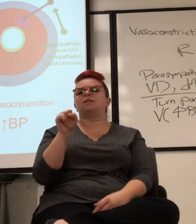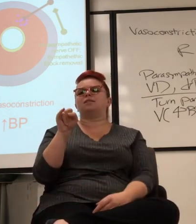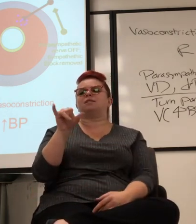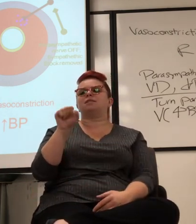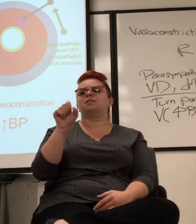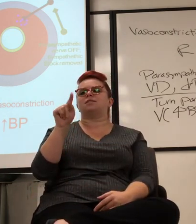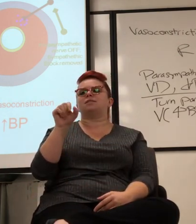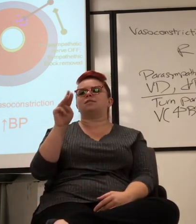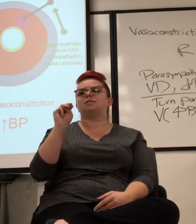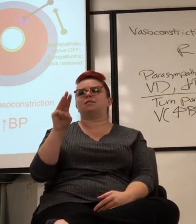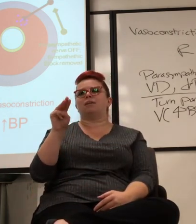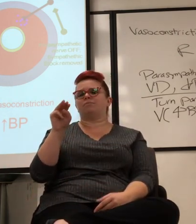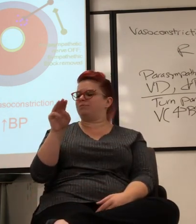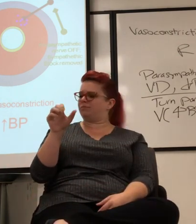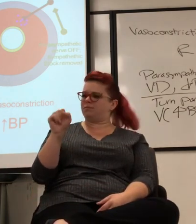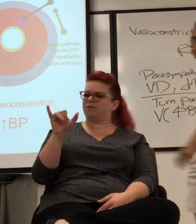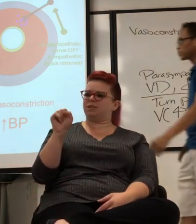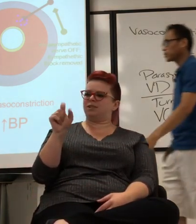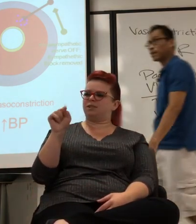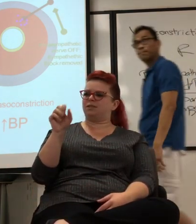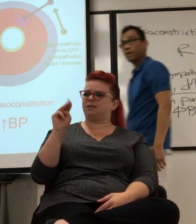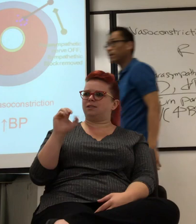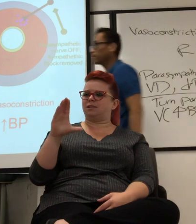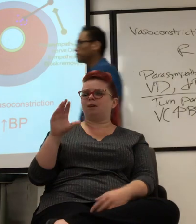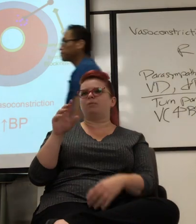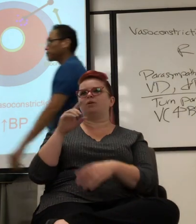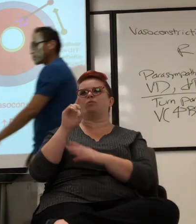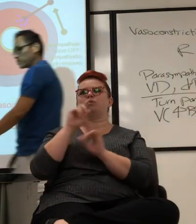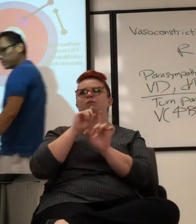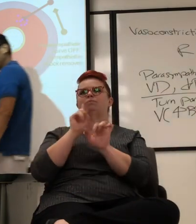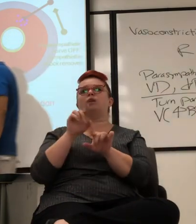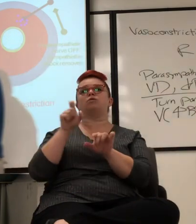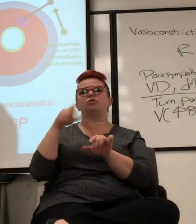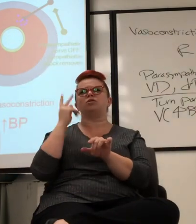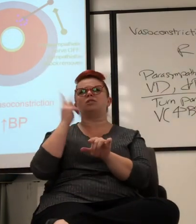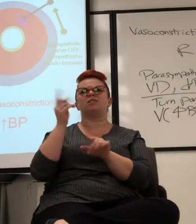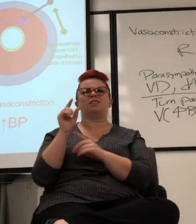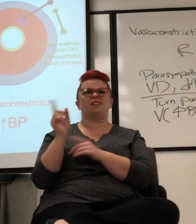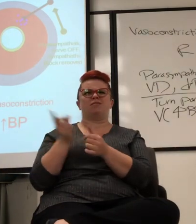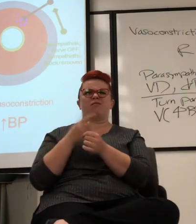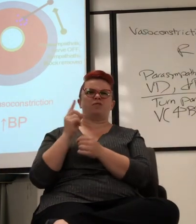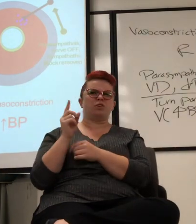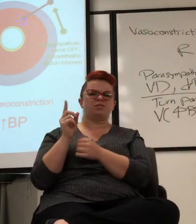observe an increase in blood pressure, I would say after the first or second minute.